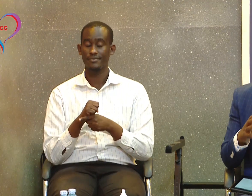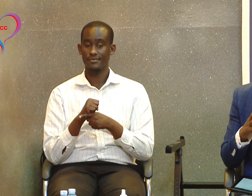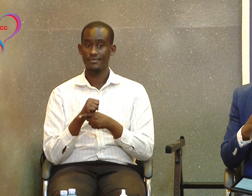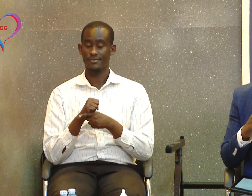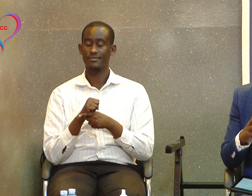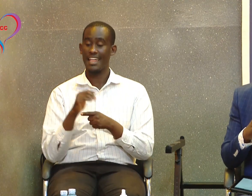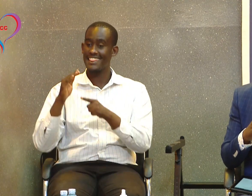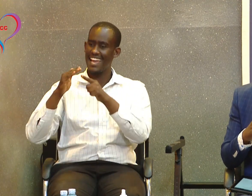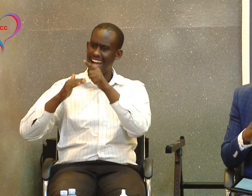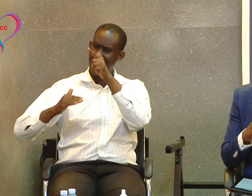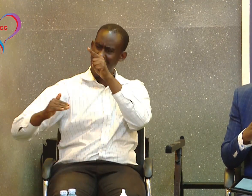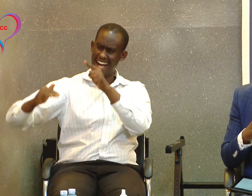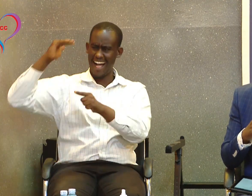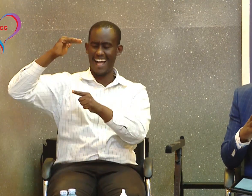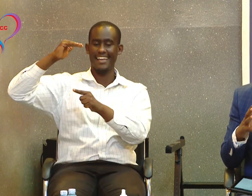Philippians